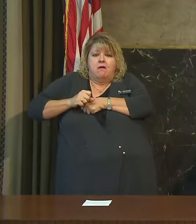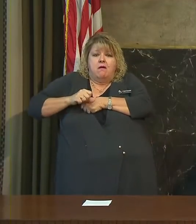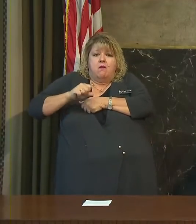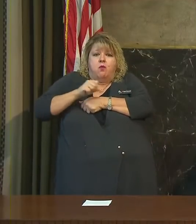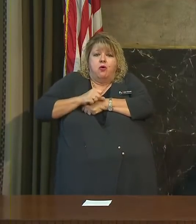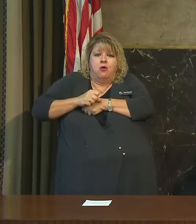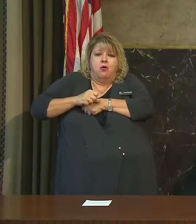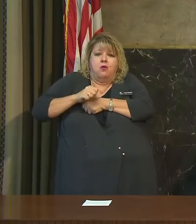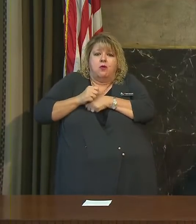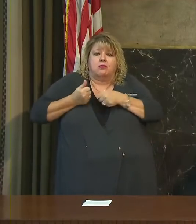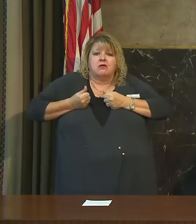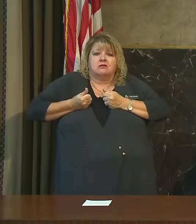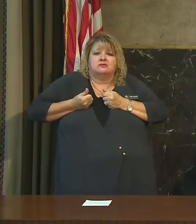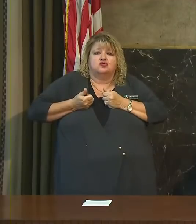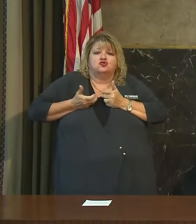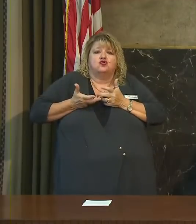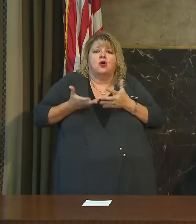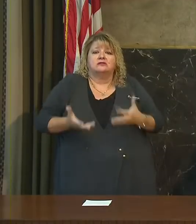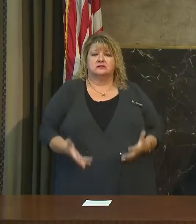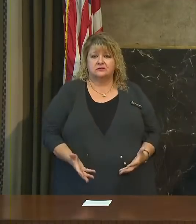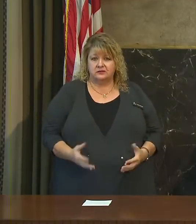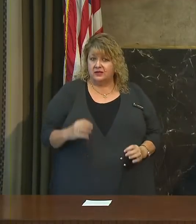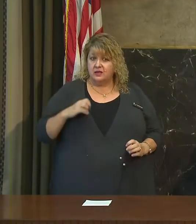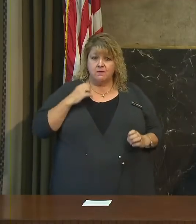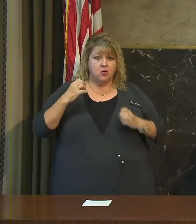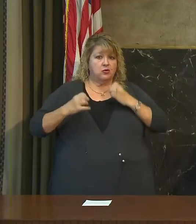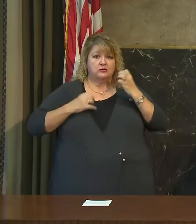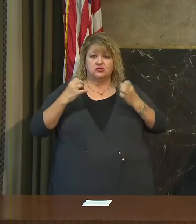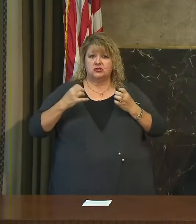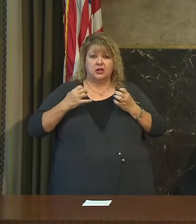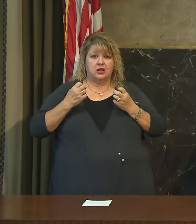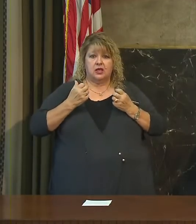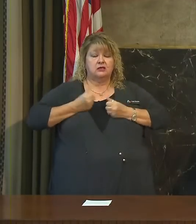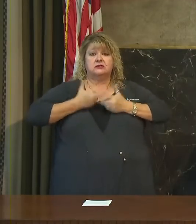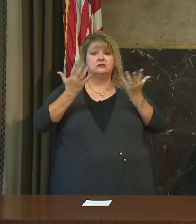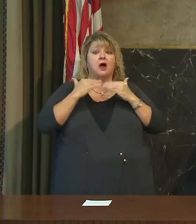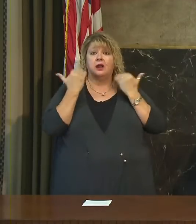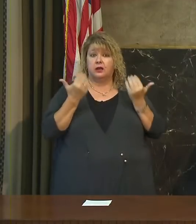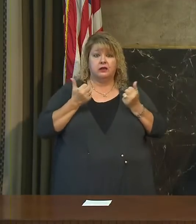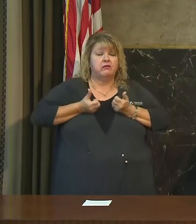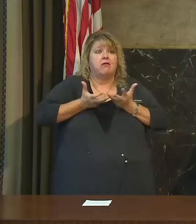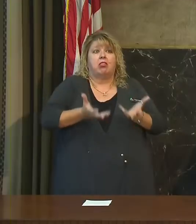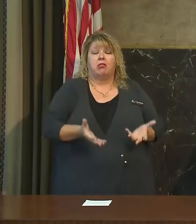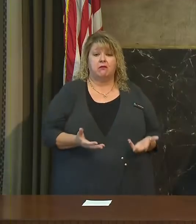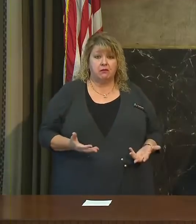physically exhausted, emotionally exhausted,